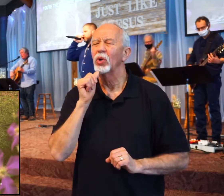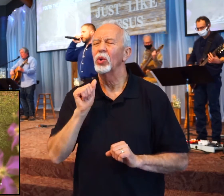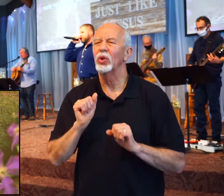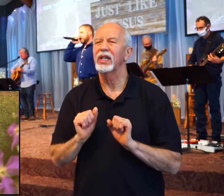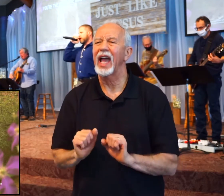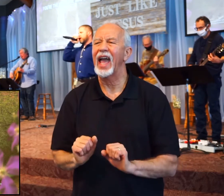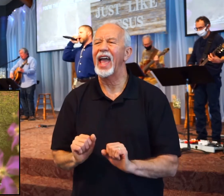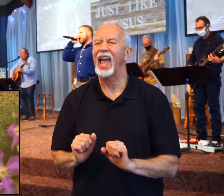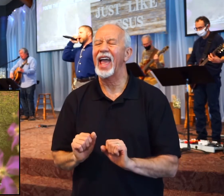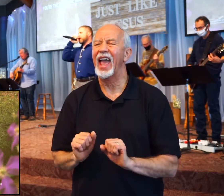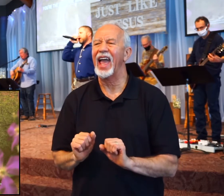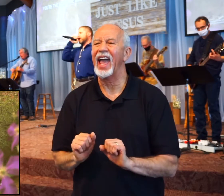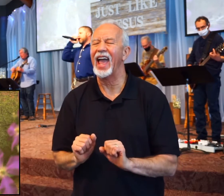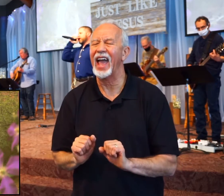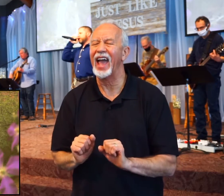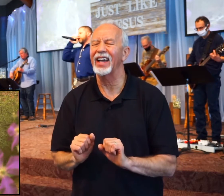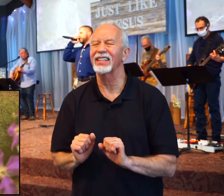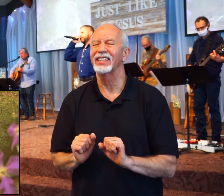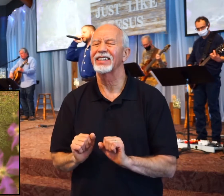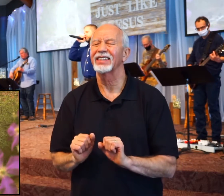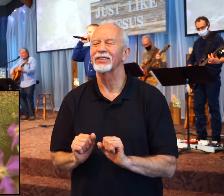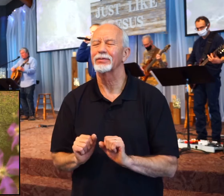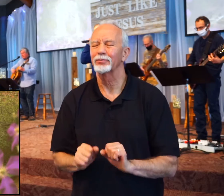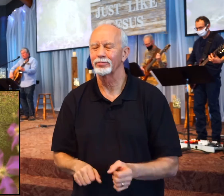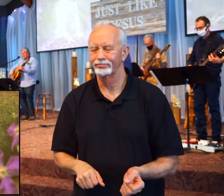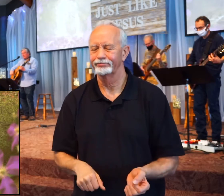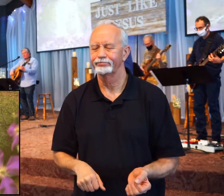who can.